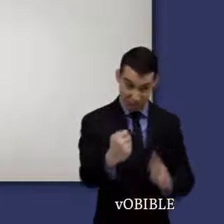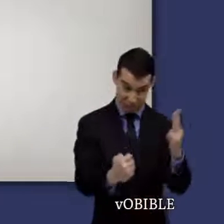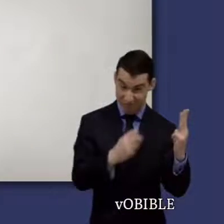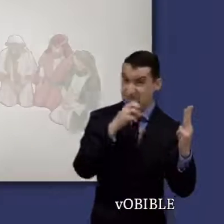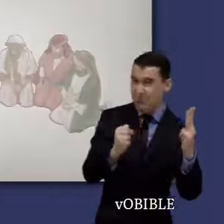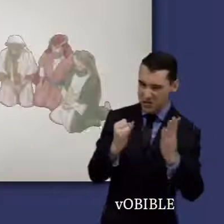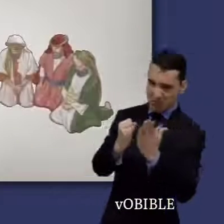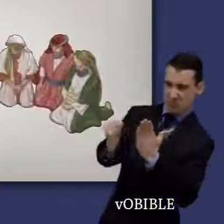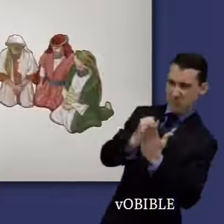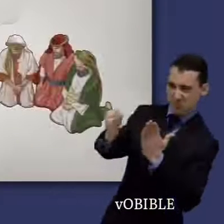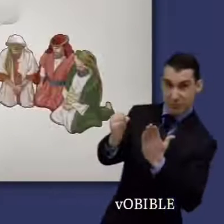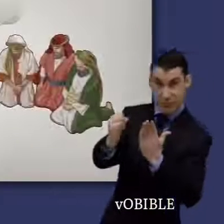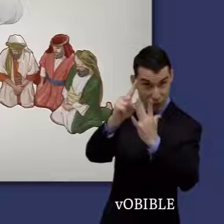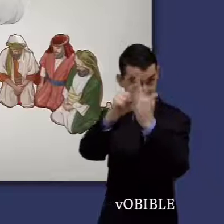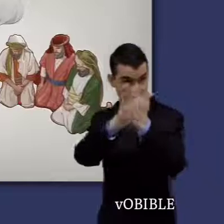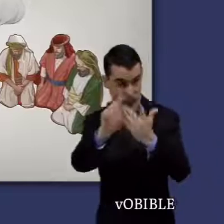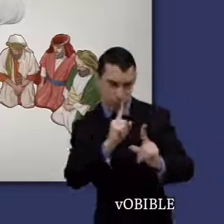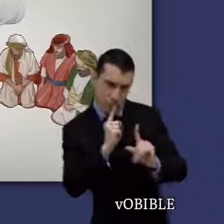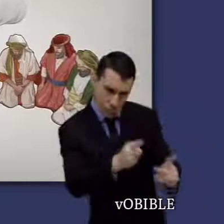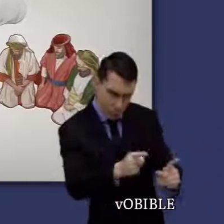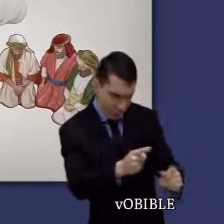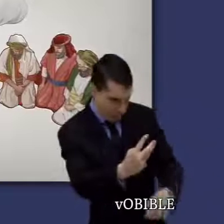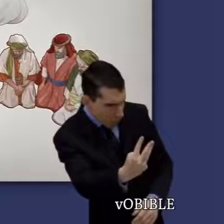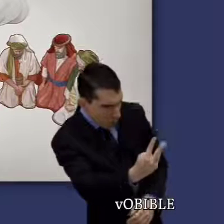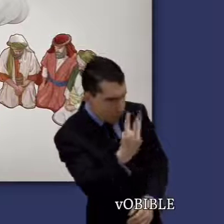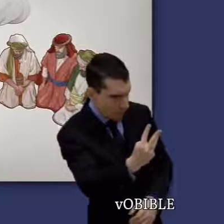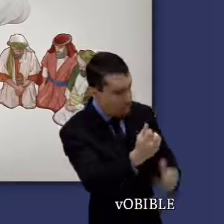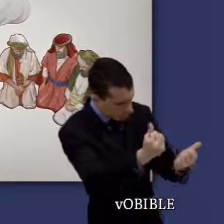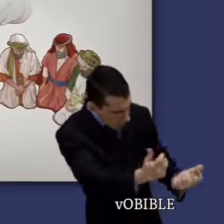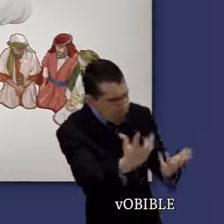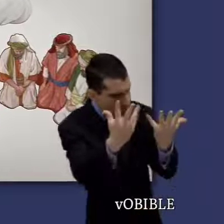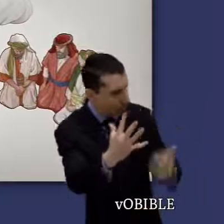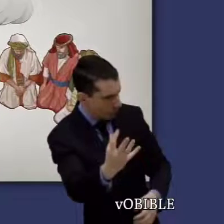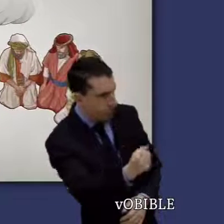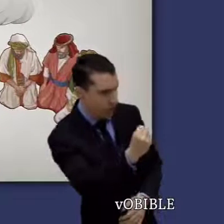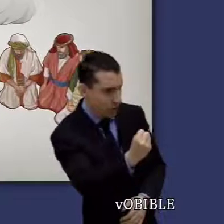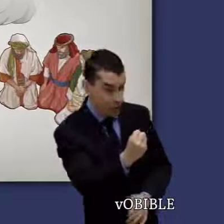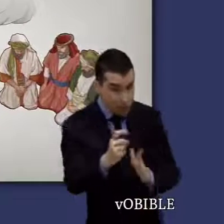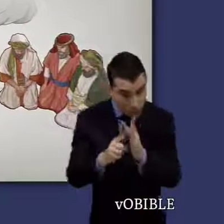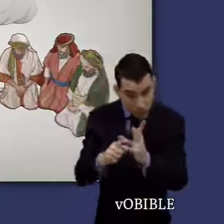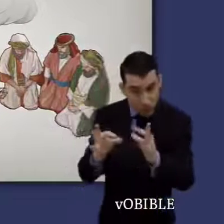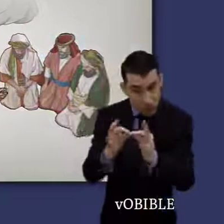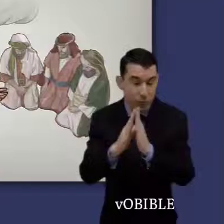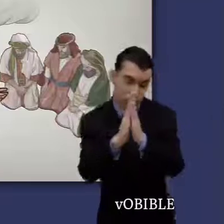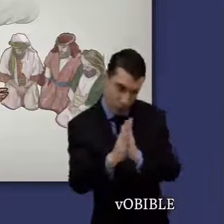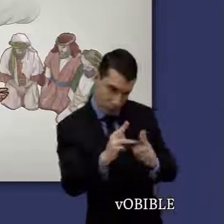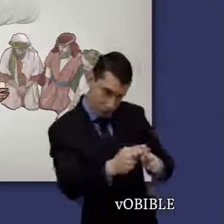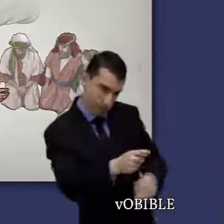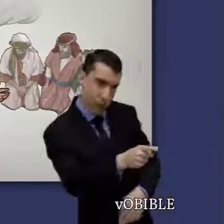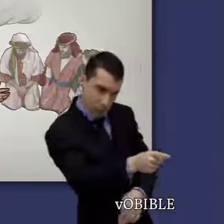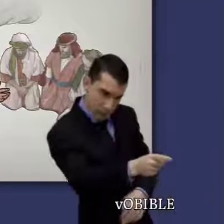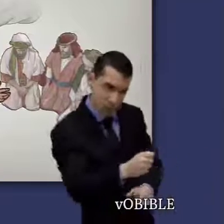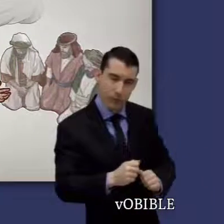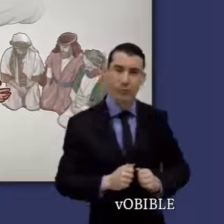In the final chapter, God commands Job's three companions to offer a sacrifice and tells them that Job will pray